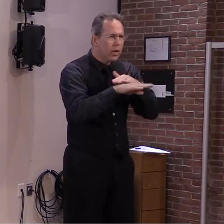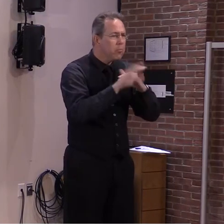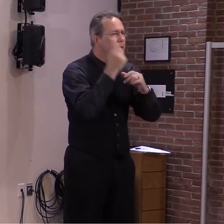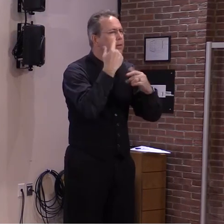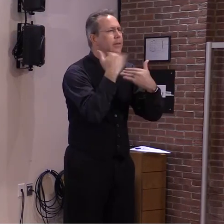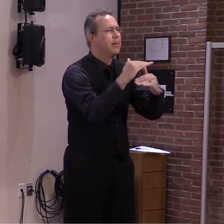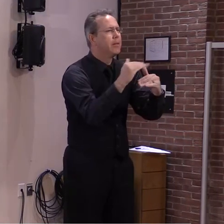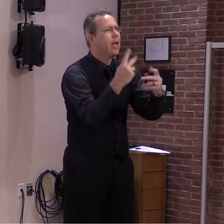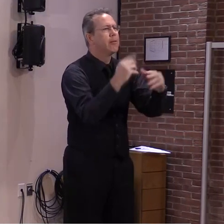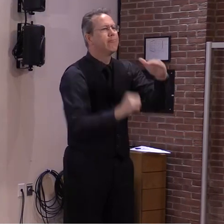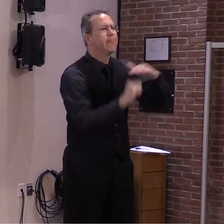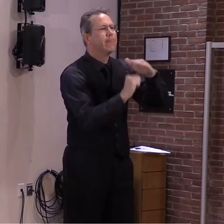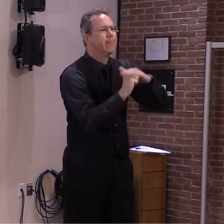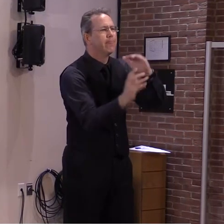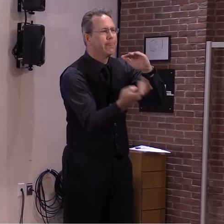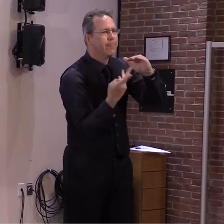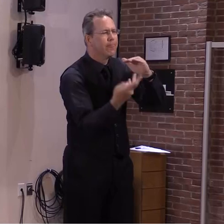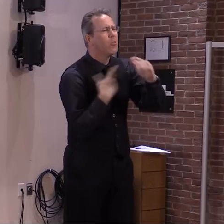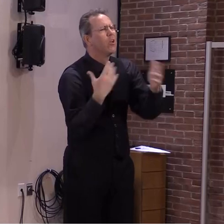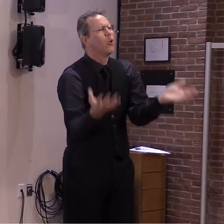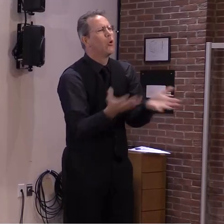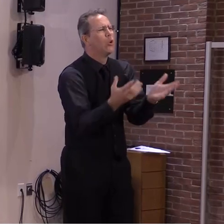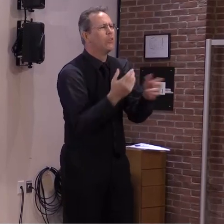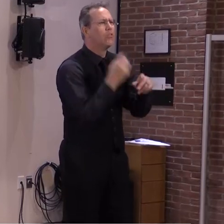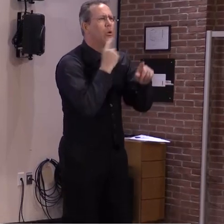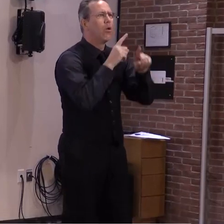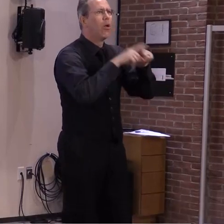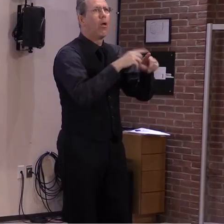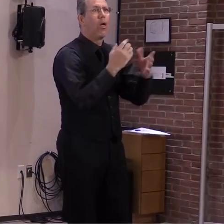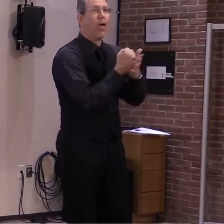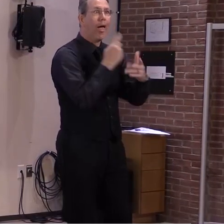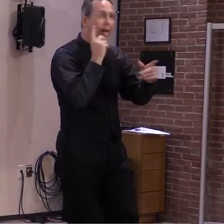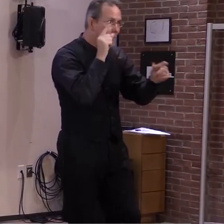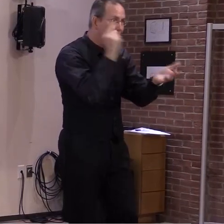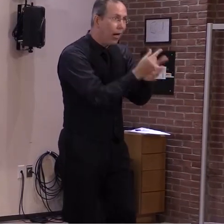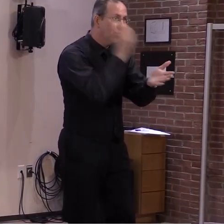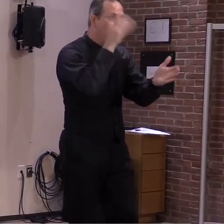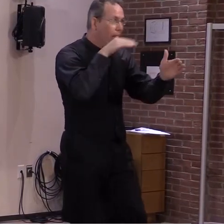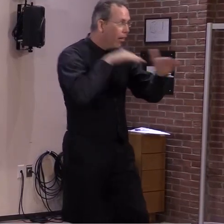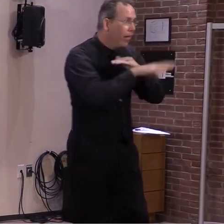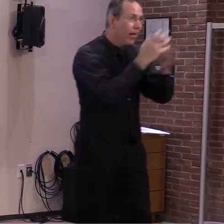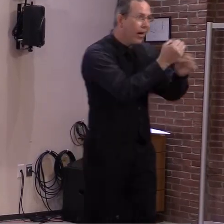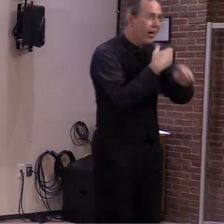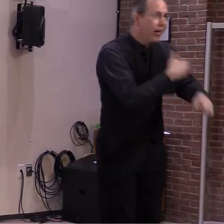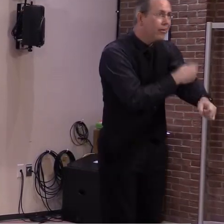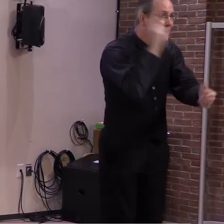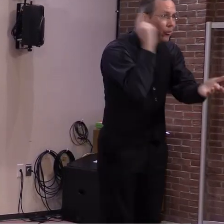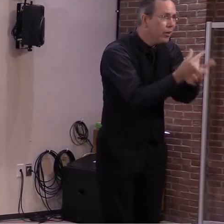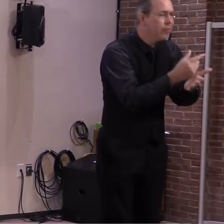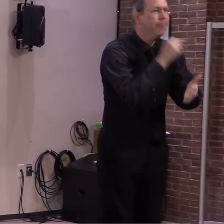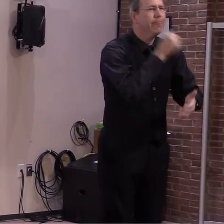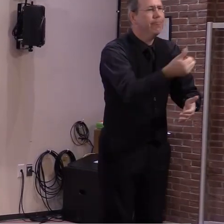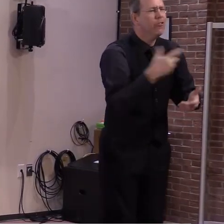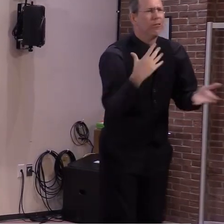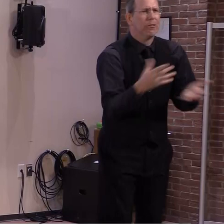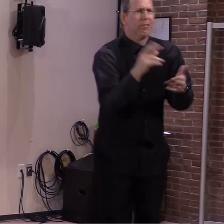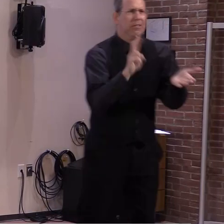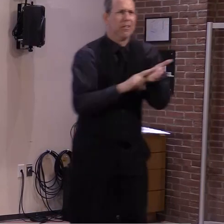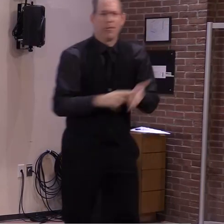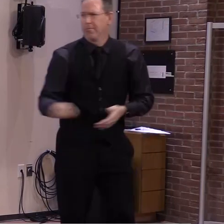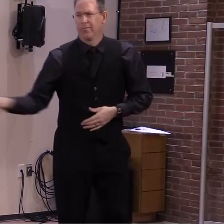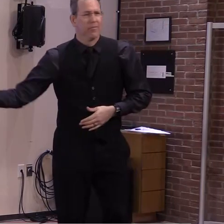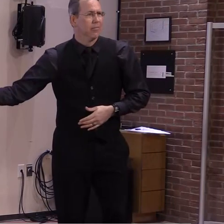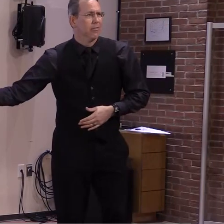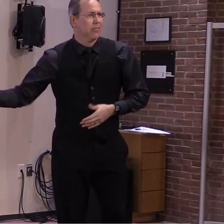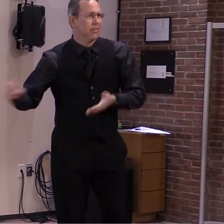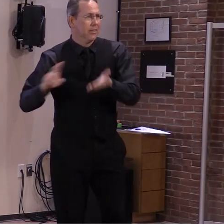that because there's only going to be a limited amount in terms of walk-ins. But we wanted to make sure